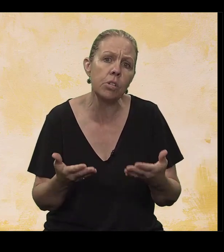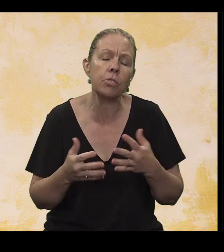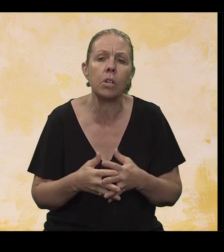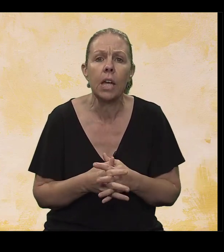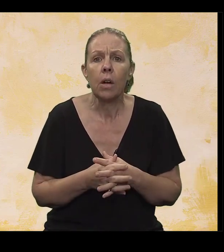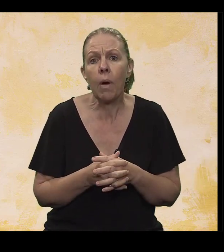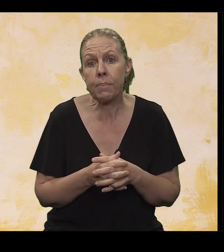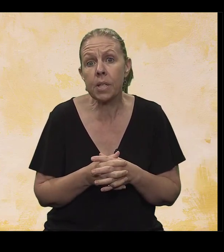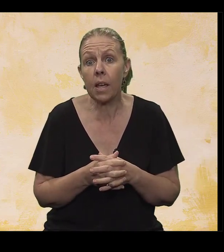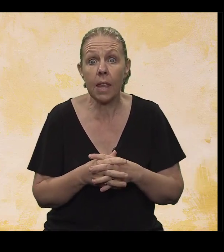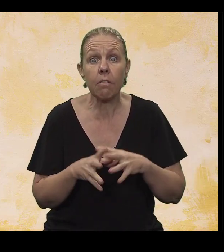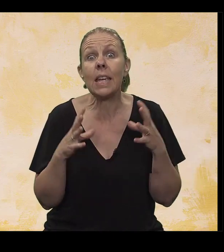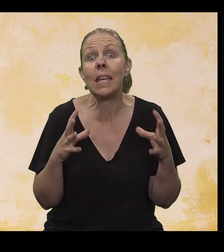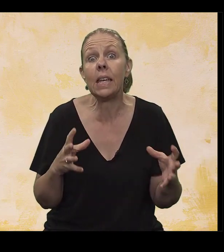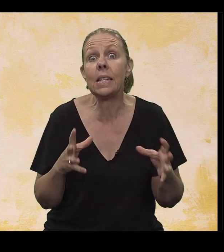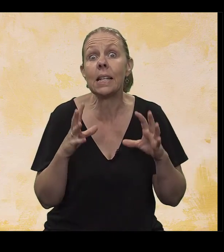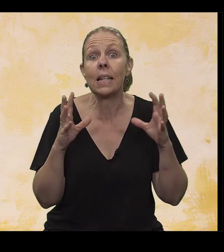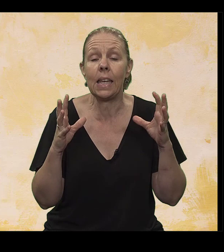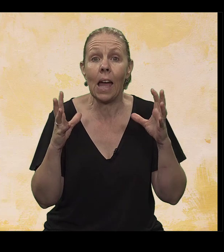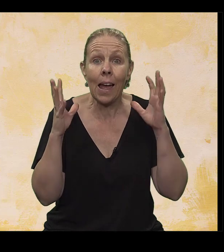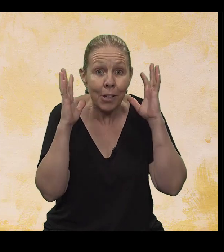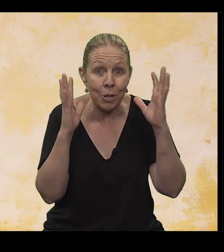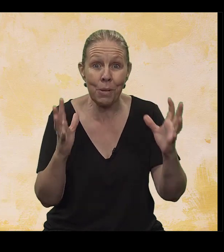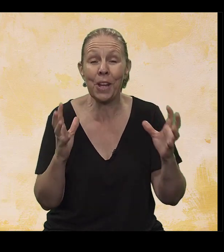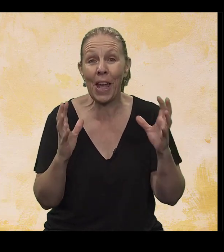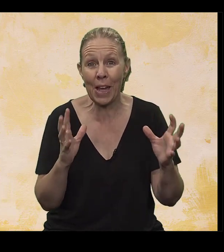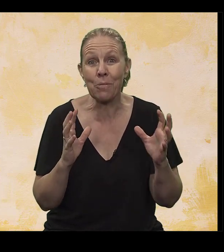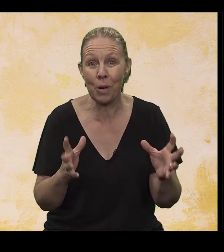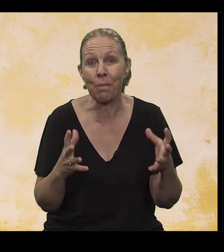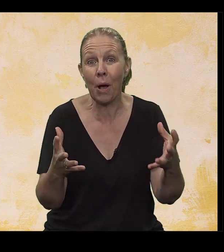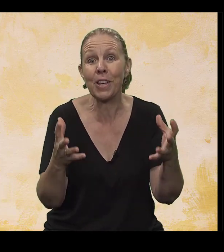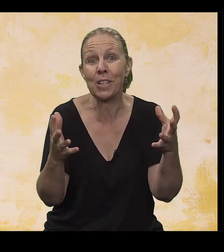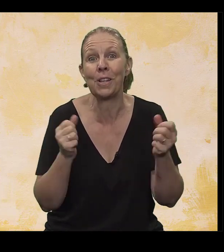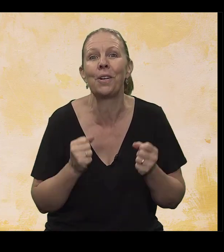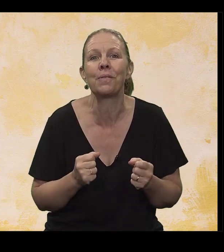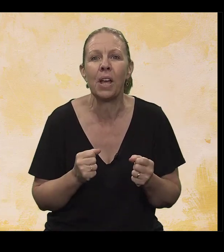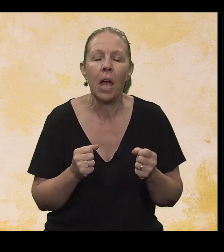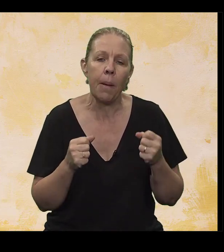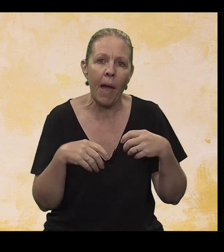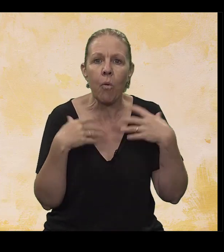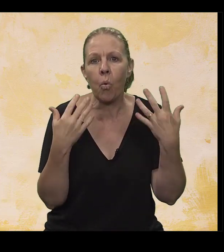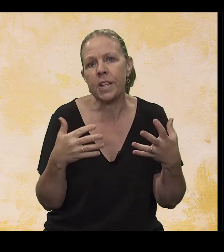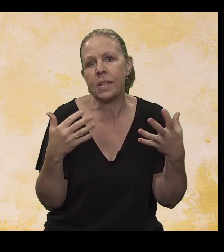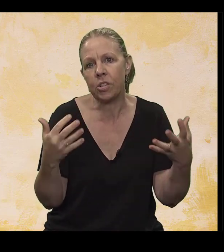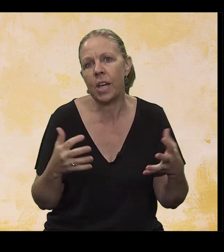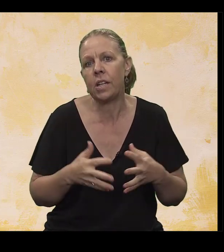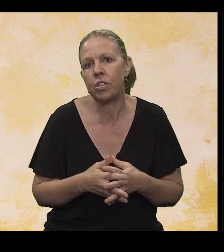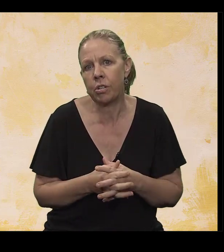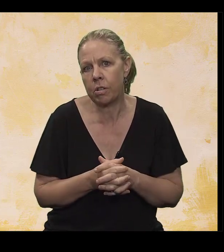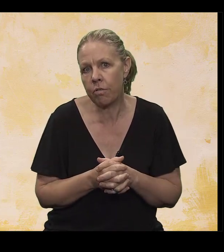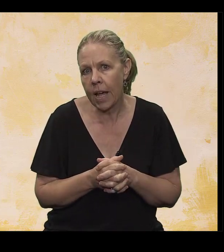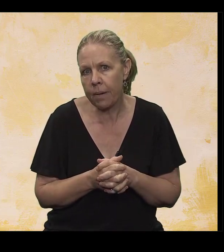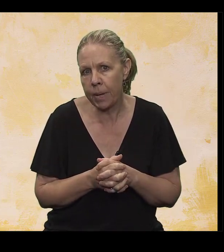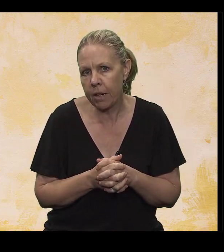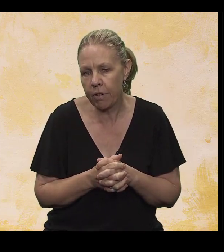your website, they're easily communicated with by yourselves about what is the change being